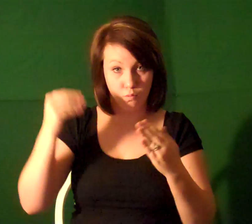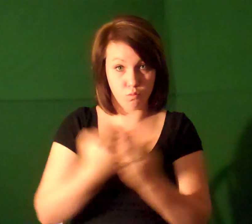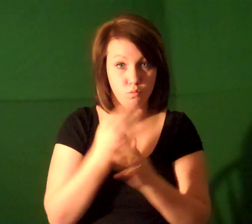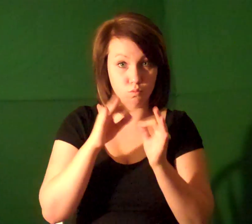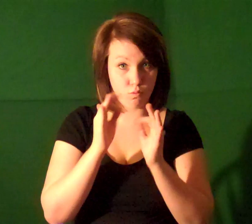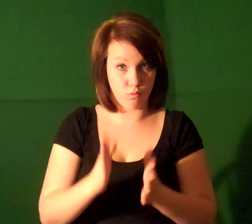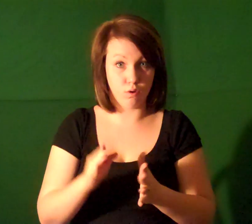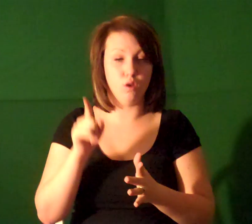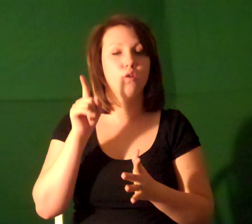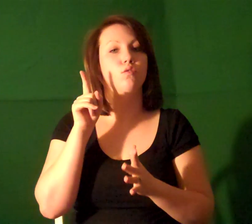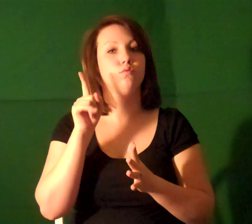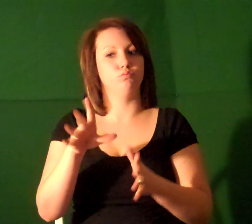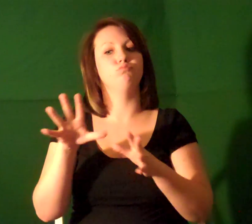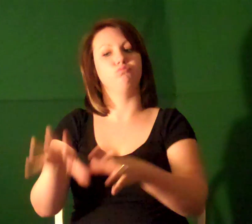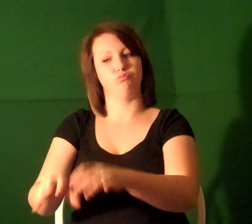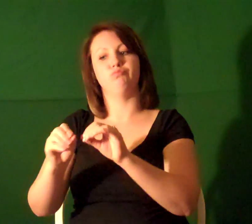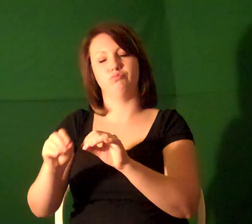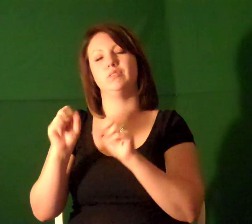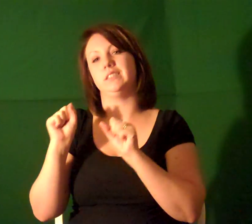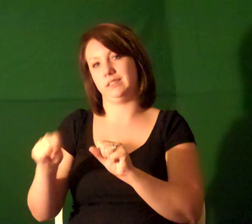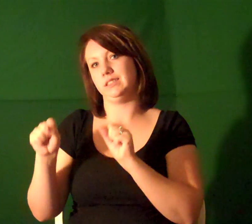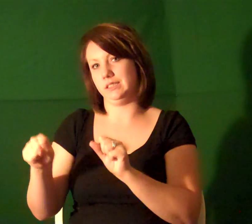be taking to achieve your certification.